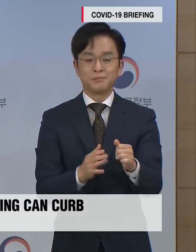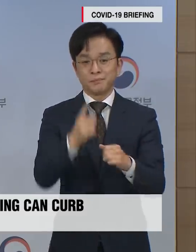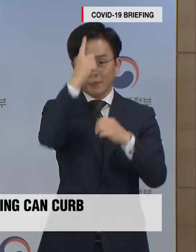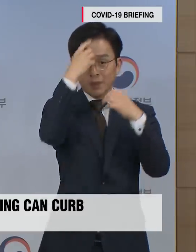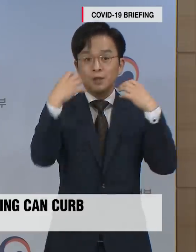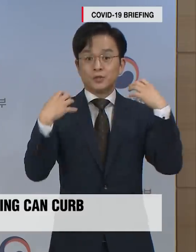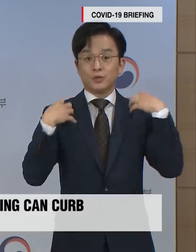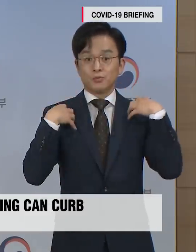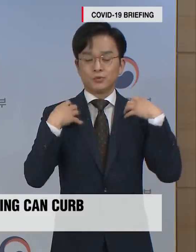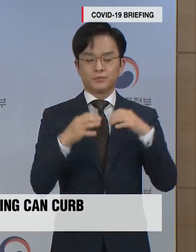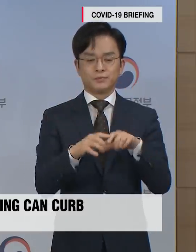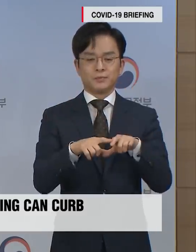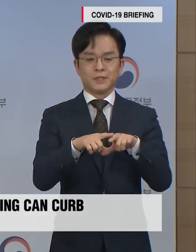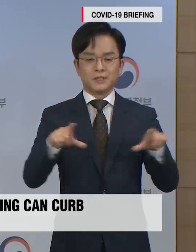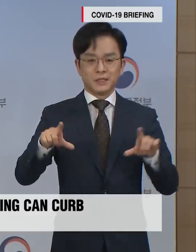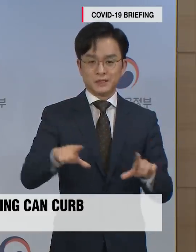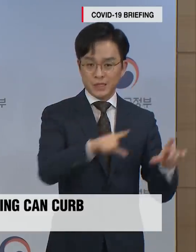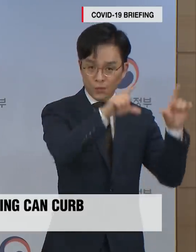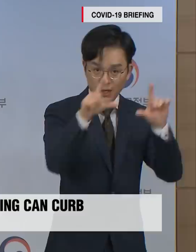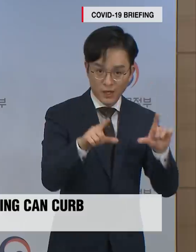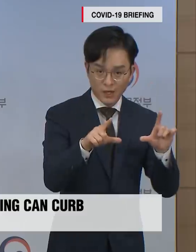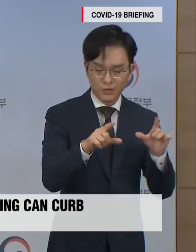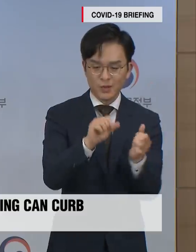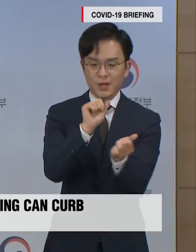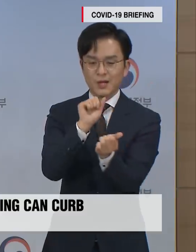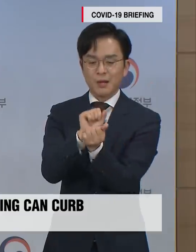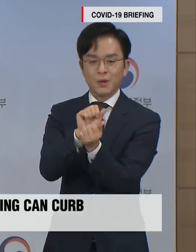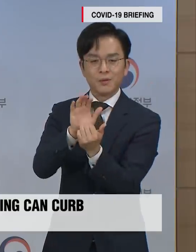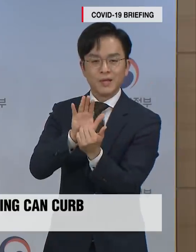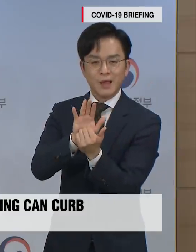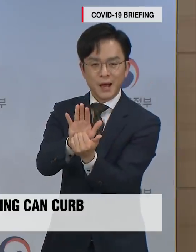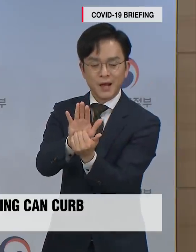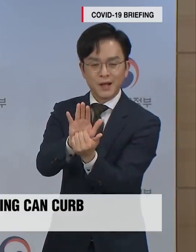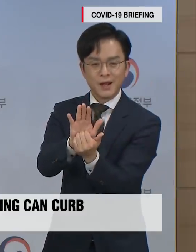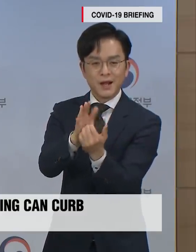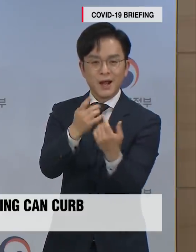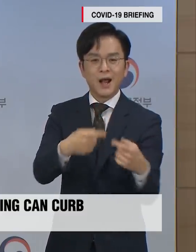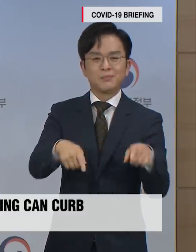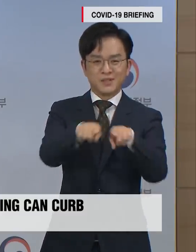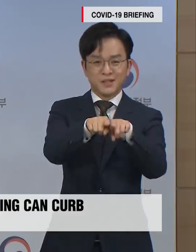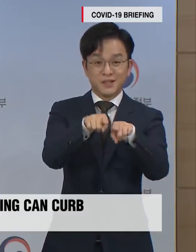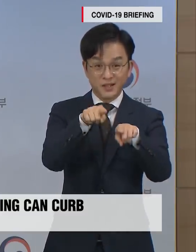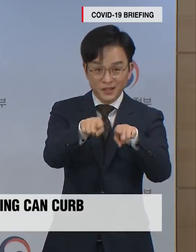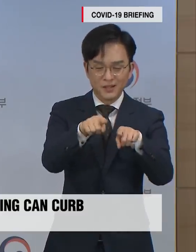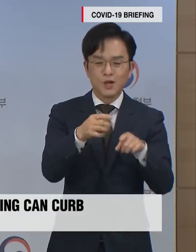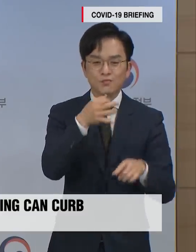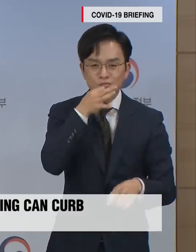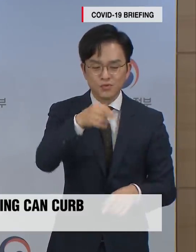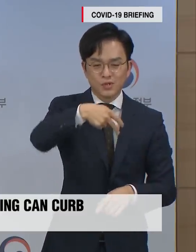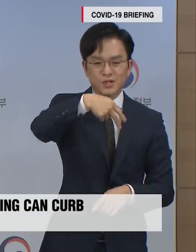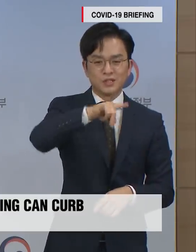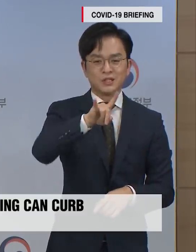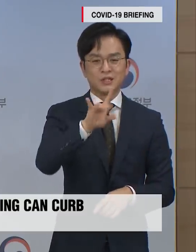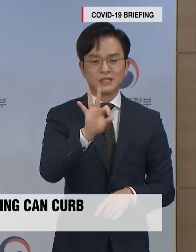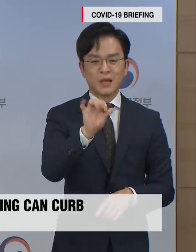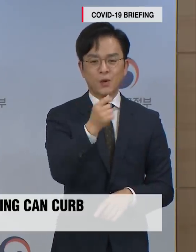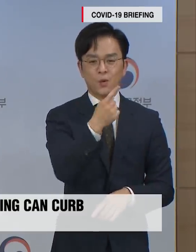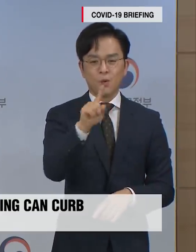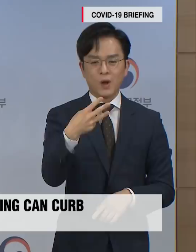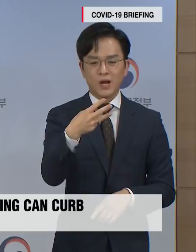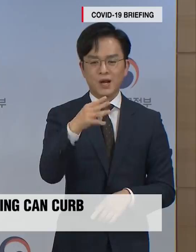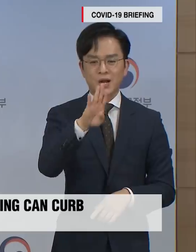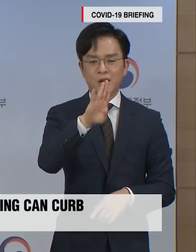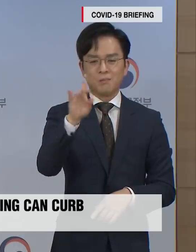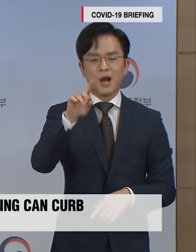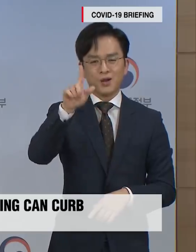The government want to express our gratitude to everyone who is participating in these activities, and we are preparing so that we can